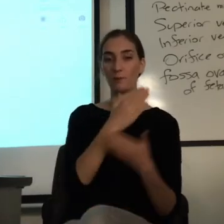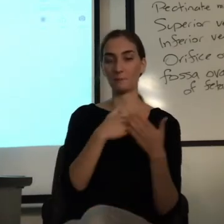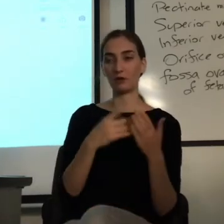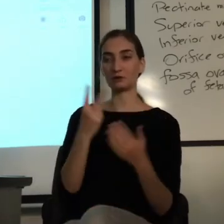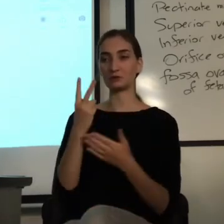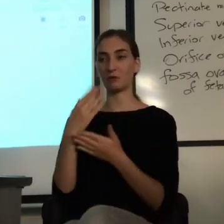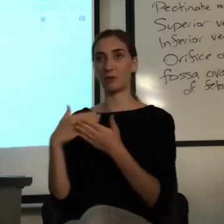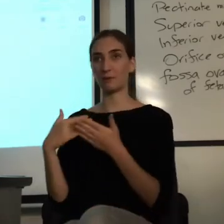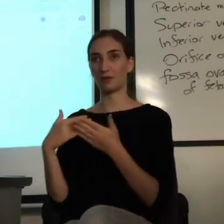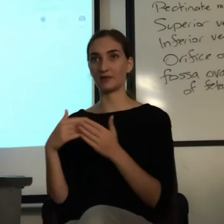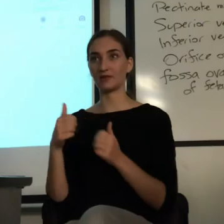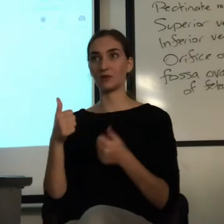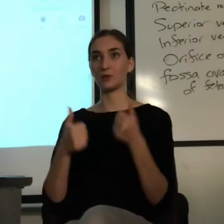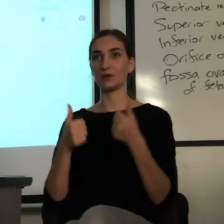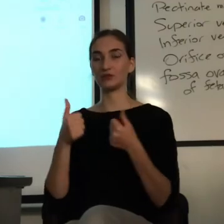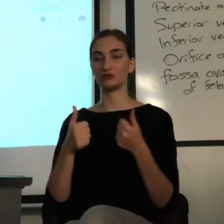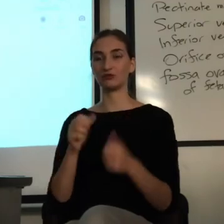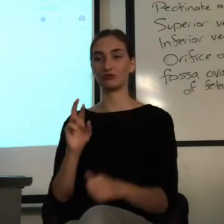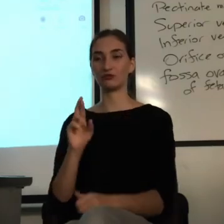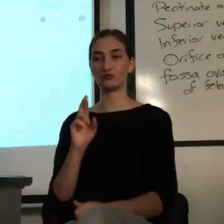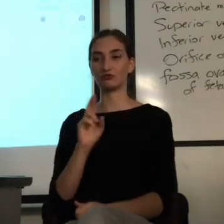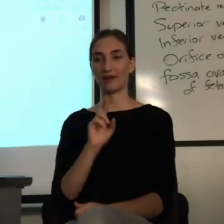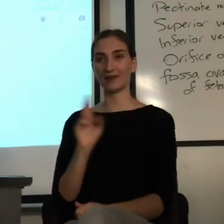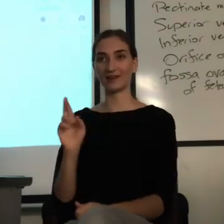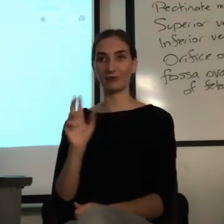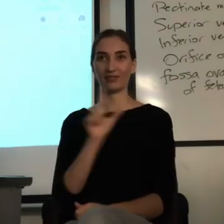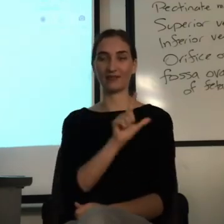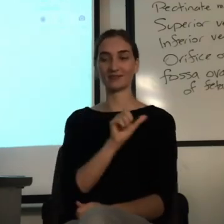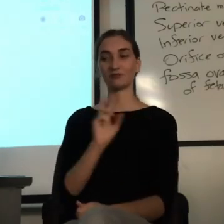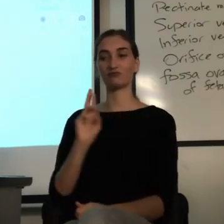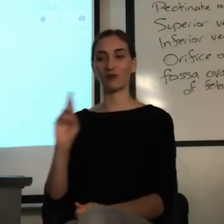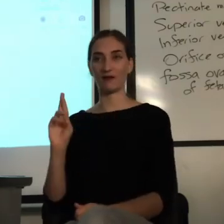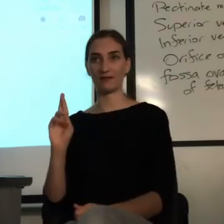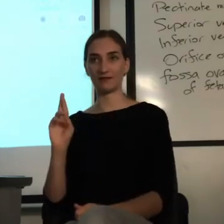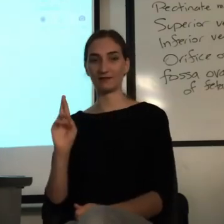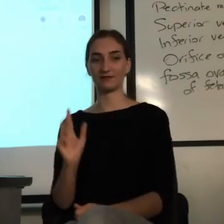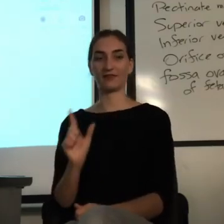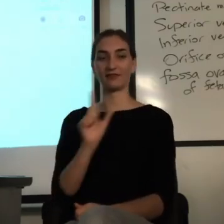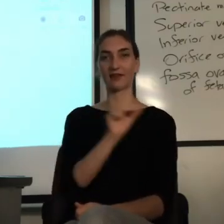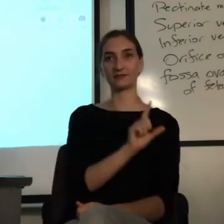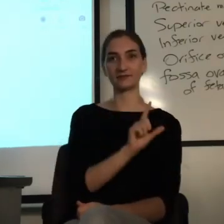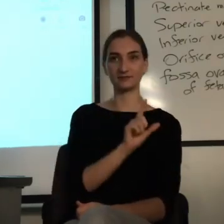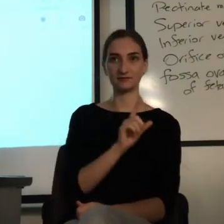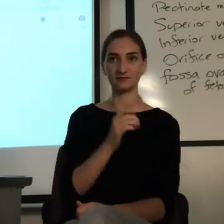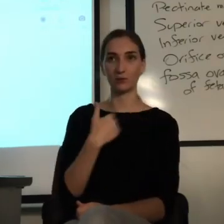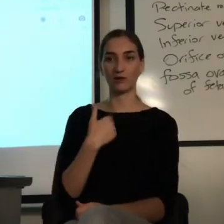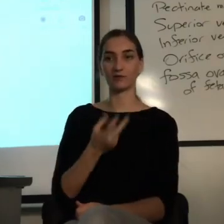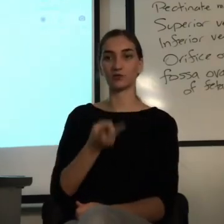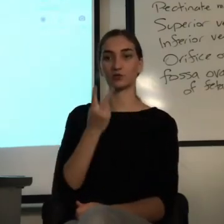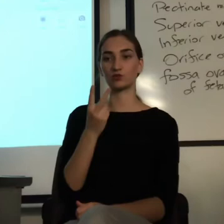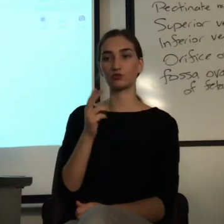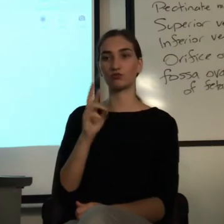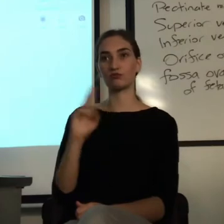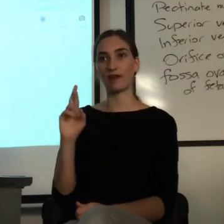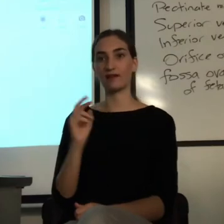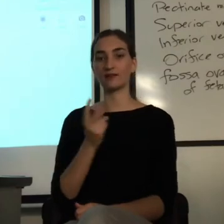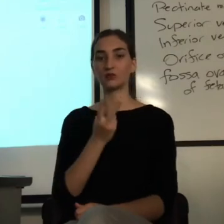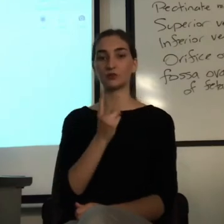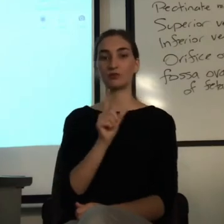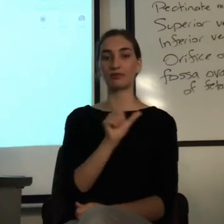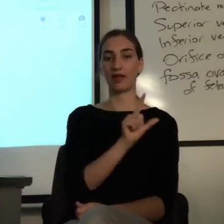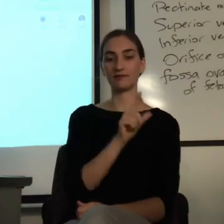side is this, right or left? Correct. That's the right. That's the left. So you got two right, two left pulmonary veins draining into